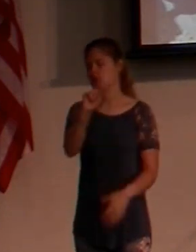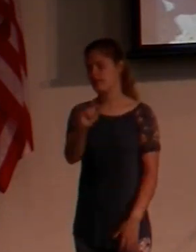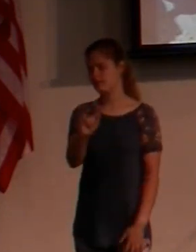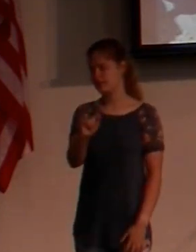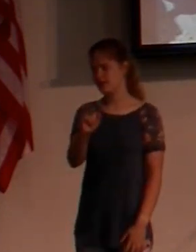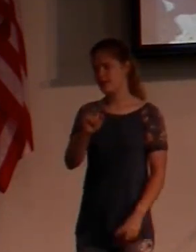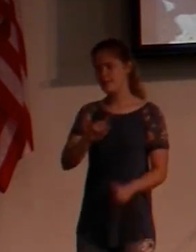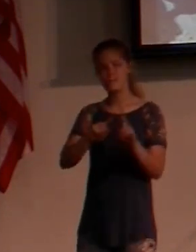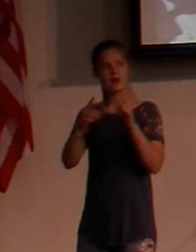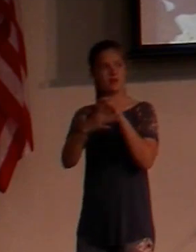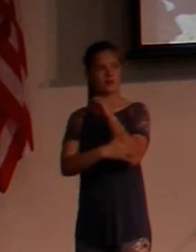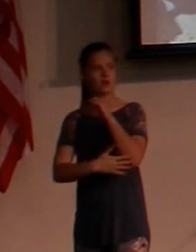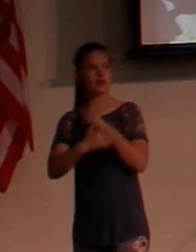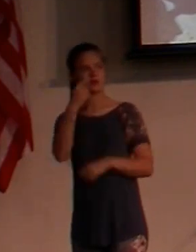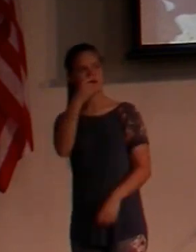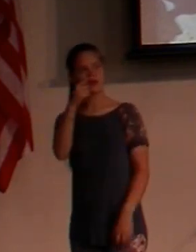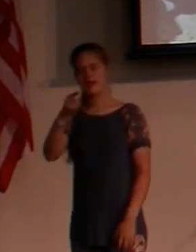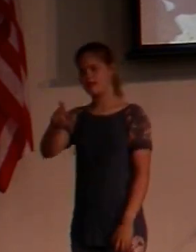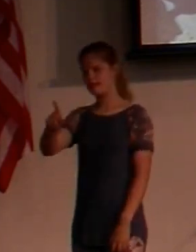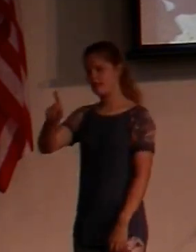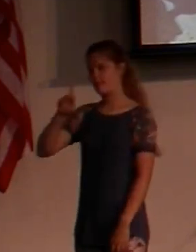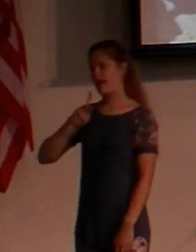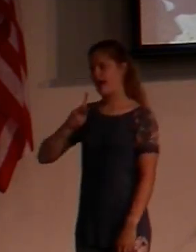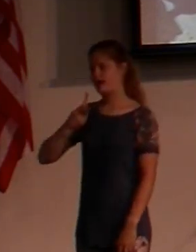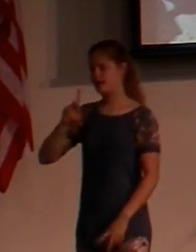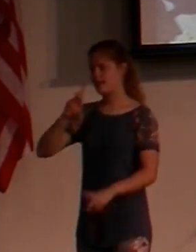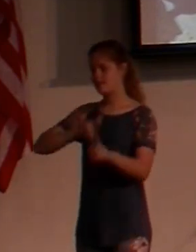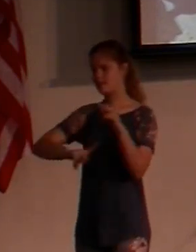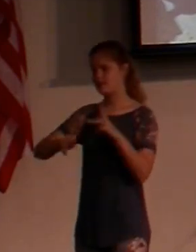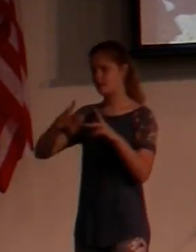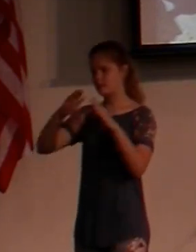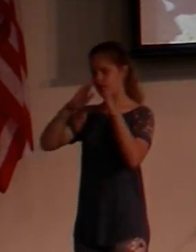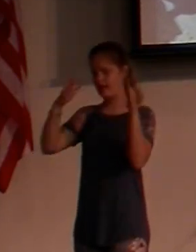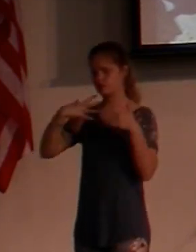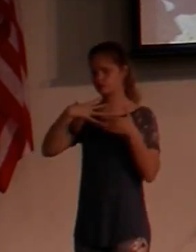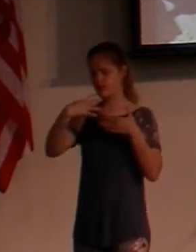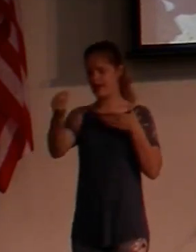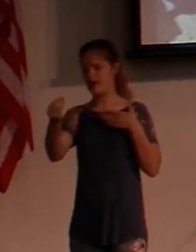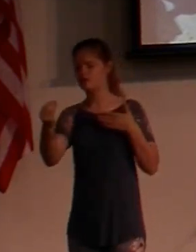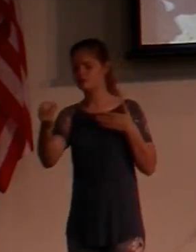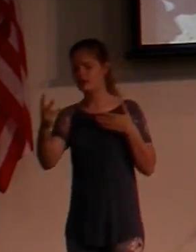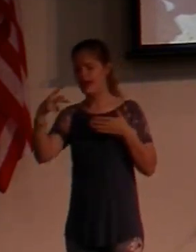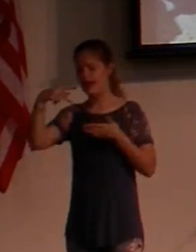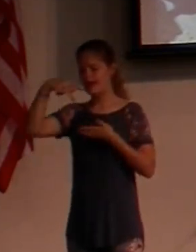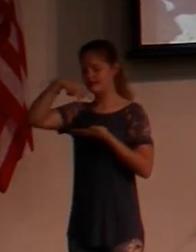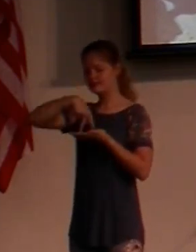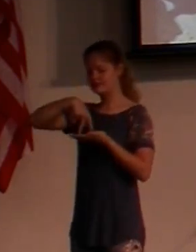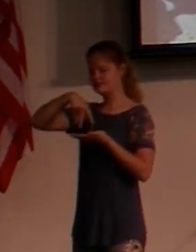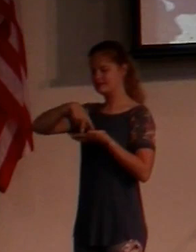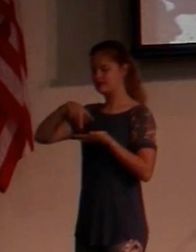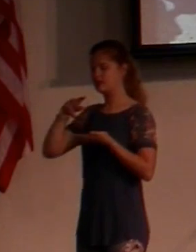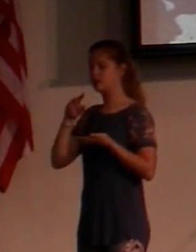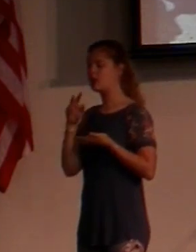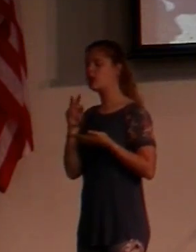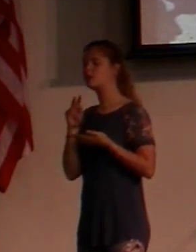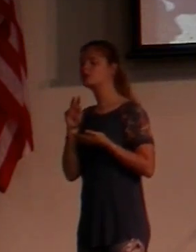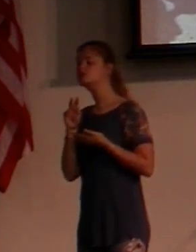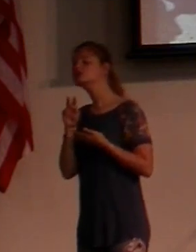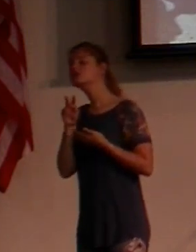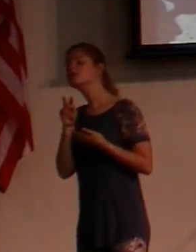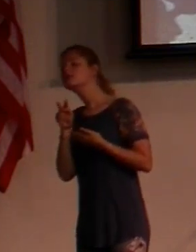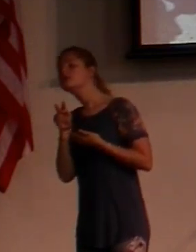on the back of the group is people coming out of their houses and just standing at the peripheral, at the